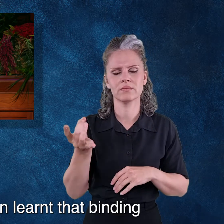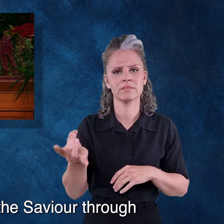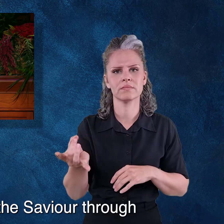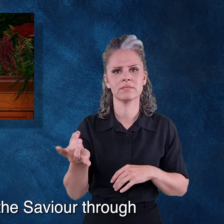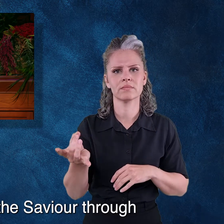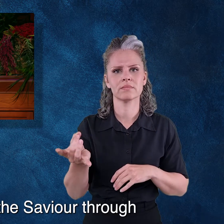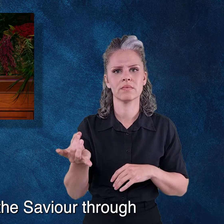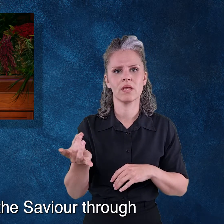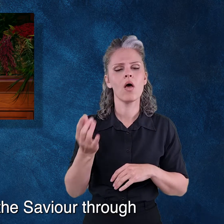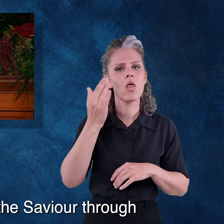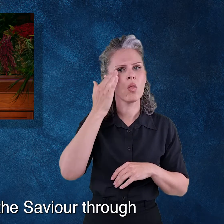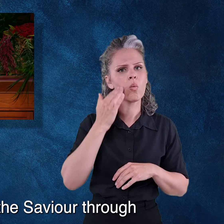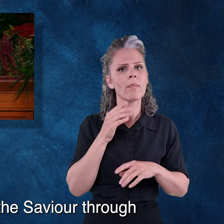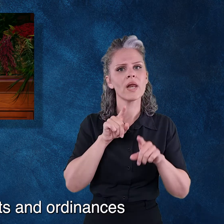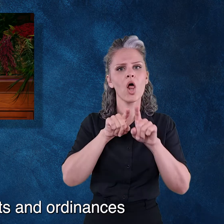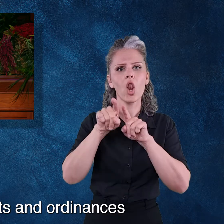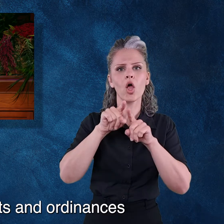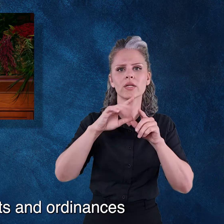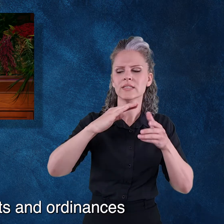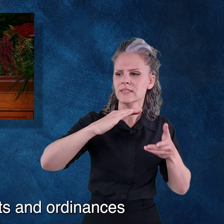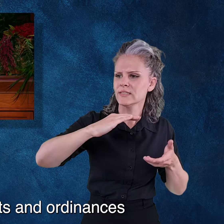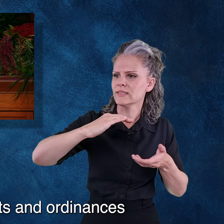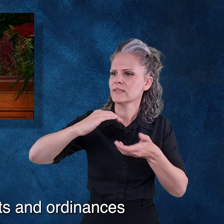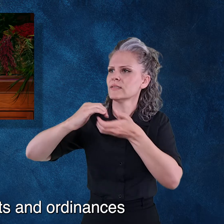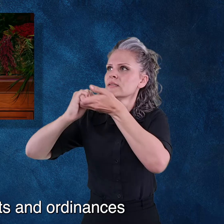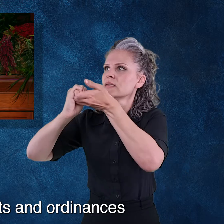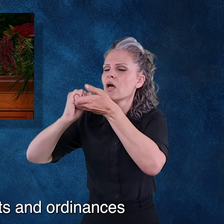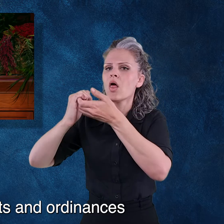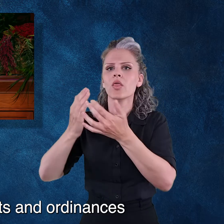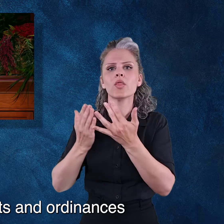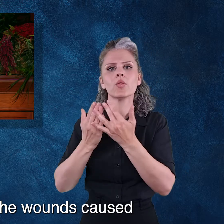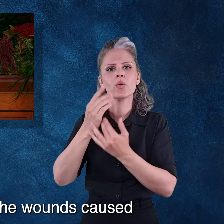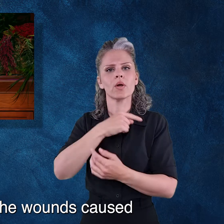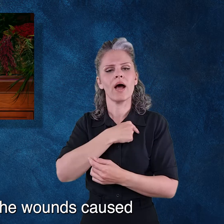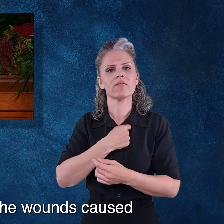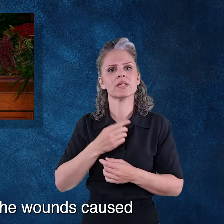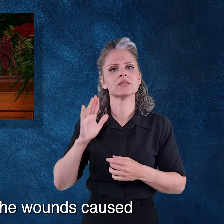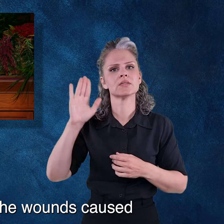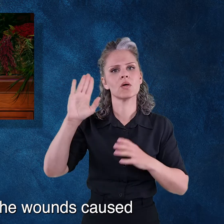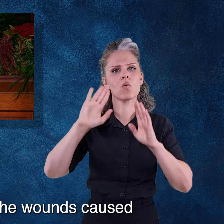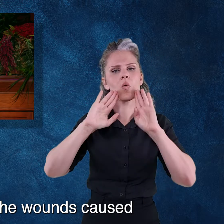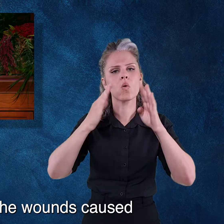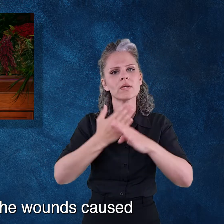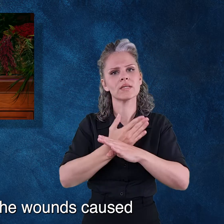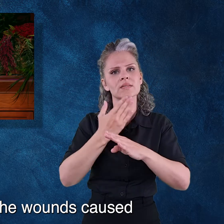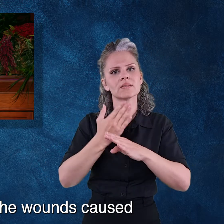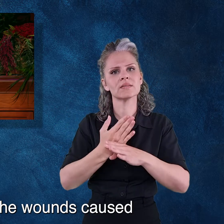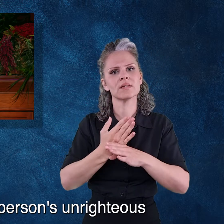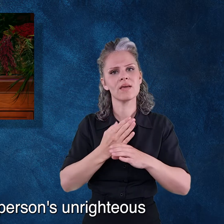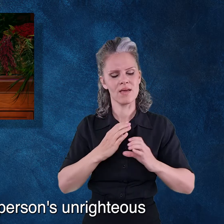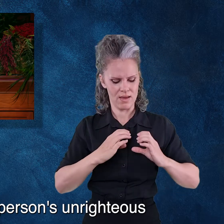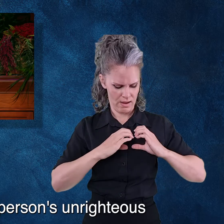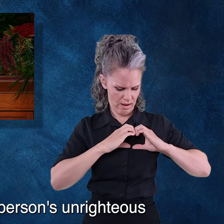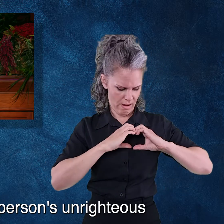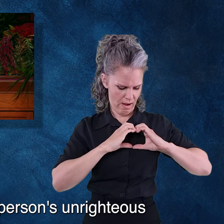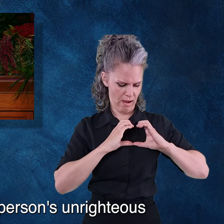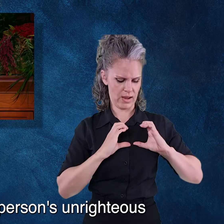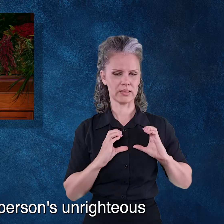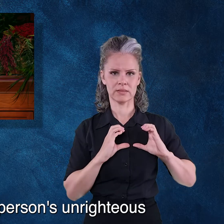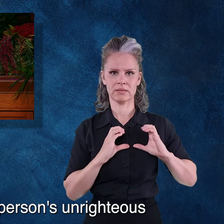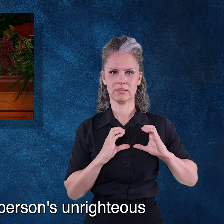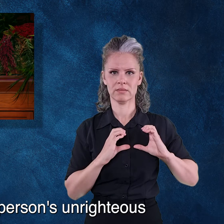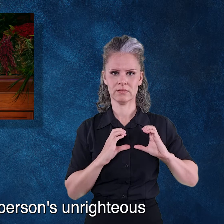that binding herself to the Savior through covenants and ordinances can heal the wounds caused by another